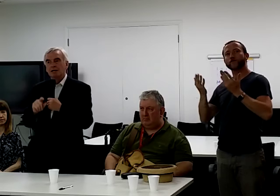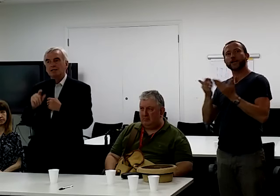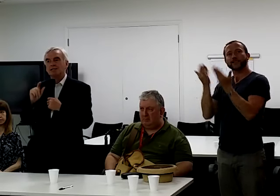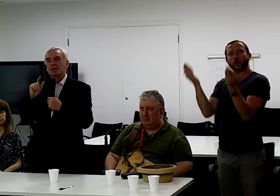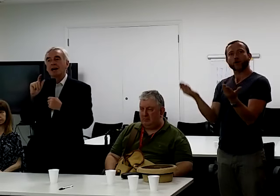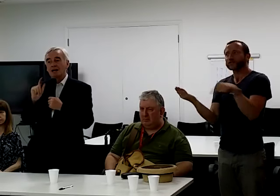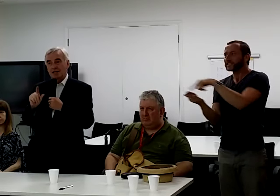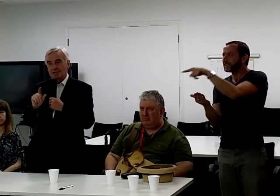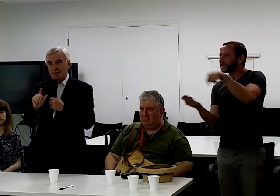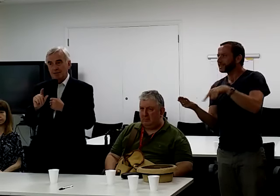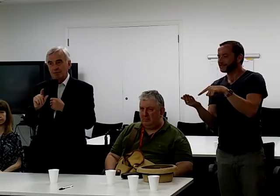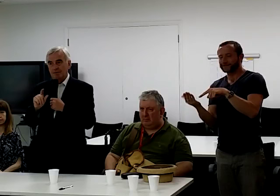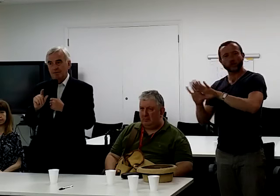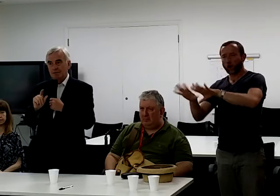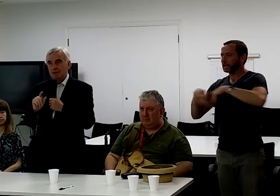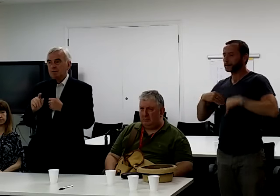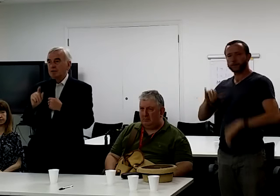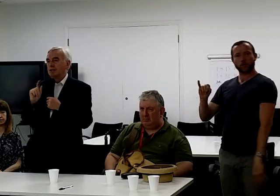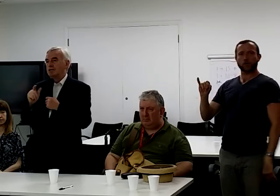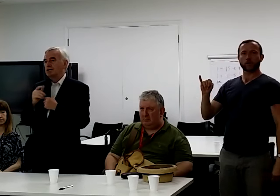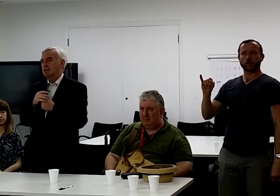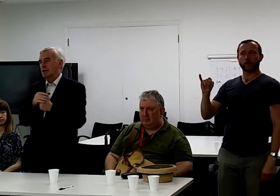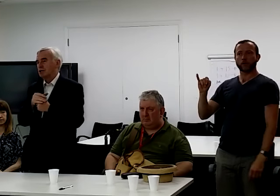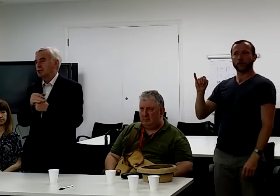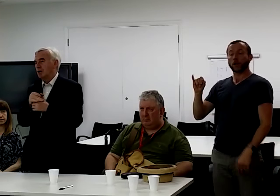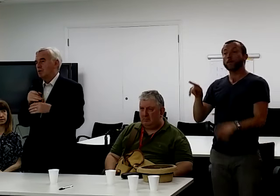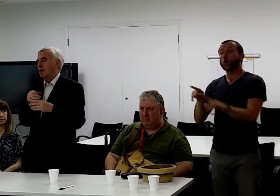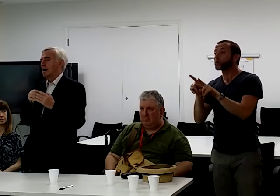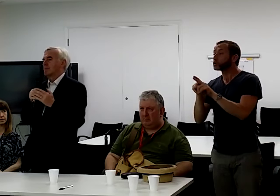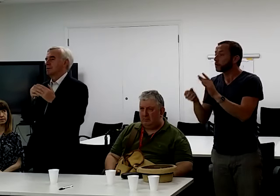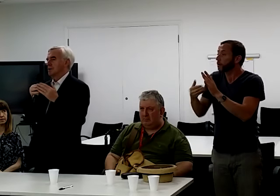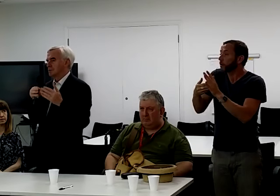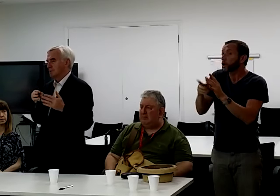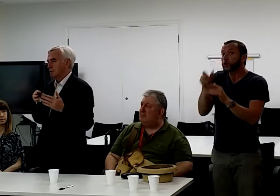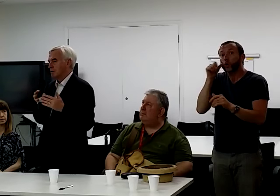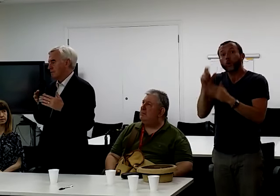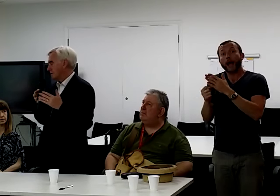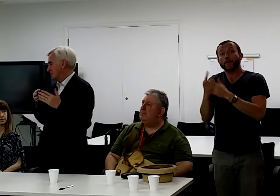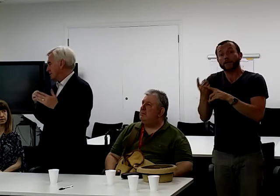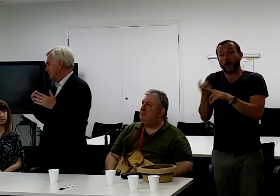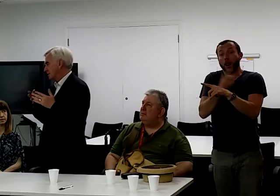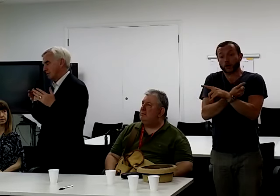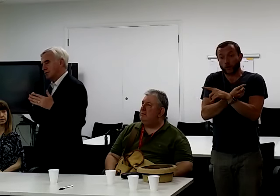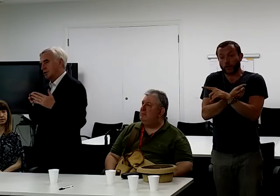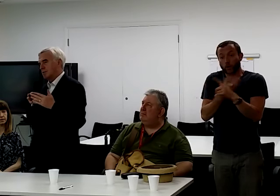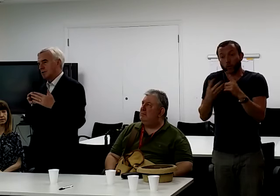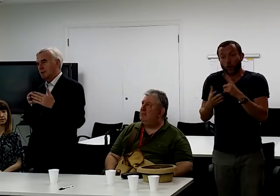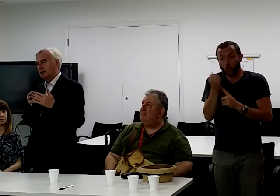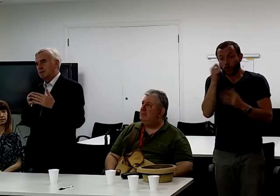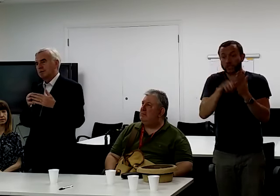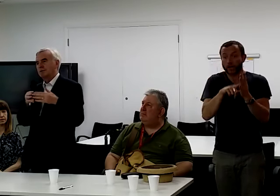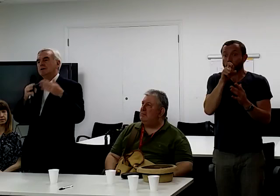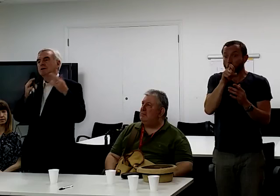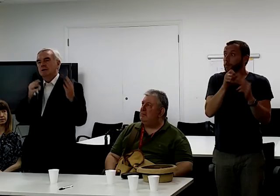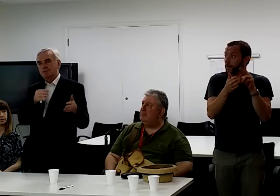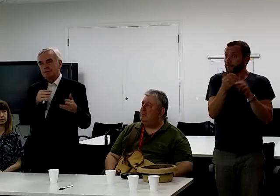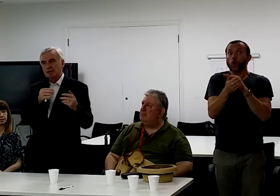election. It's unacceptable. But in addition to that, as you know, what happened was we won the vote in terms of keeping Jeremy